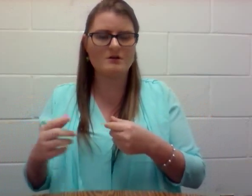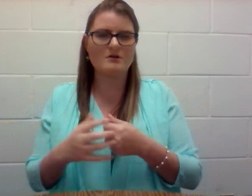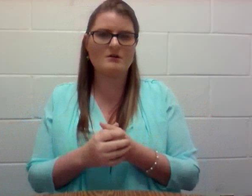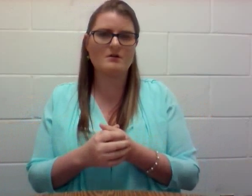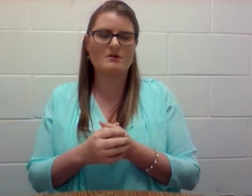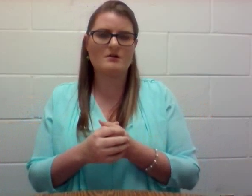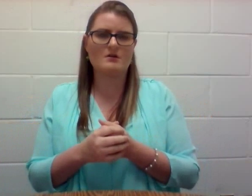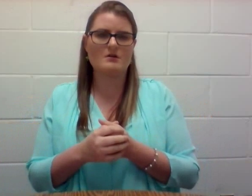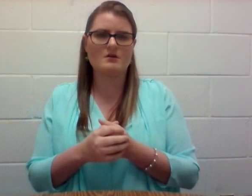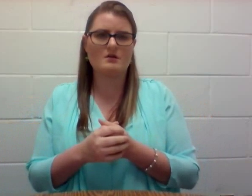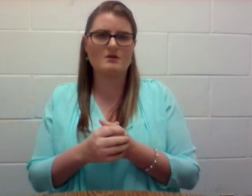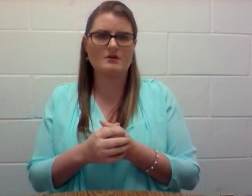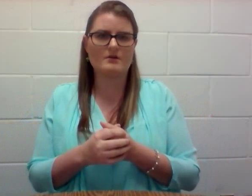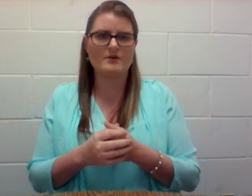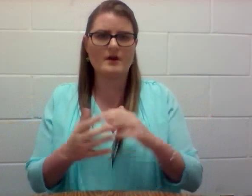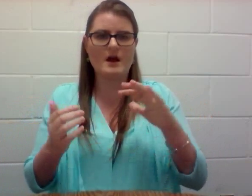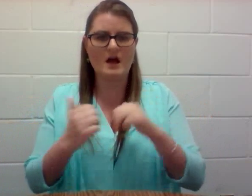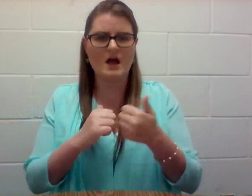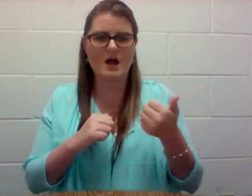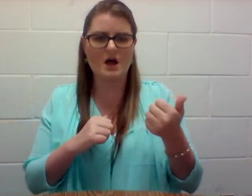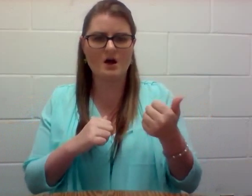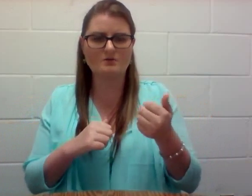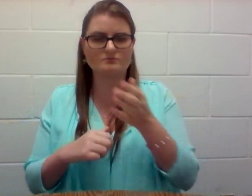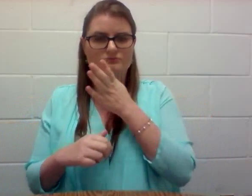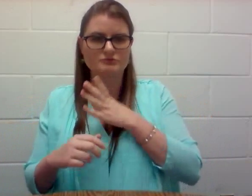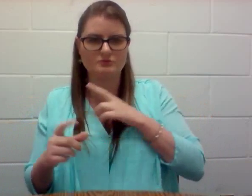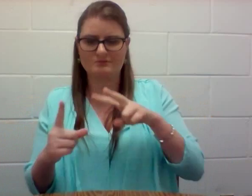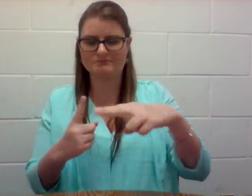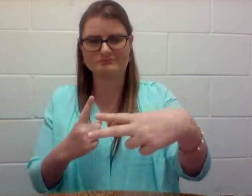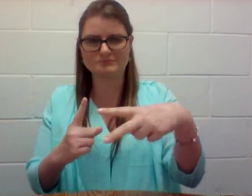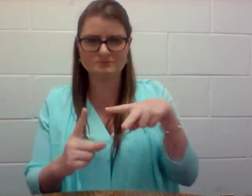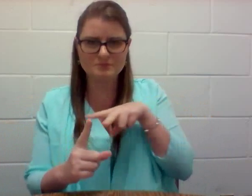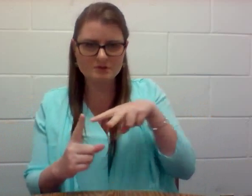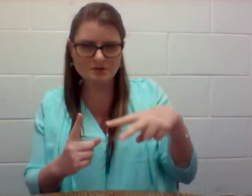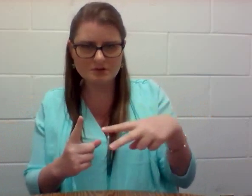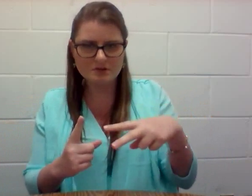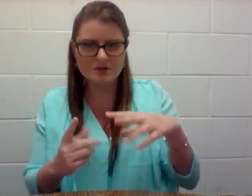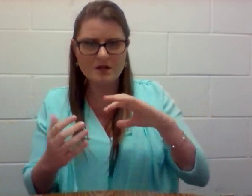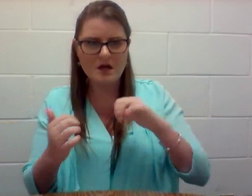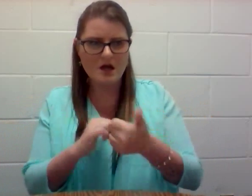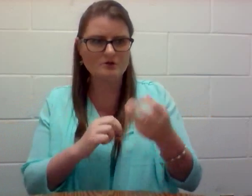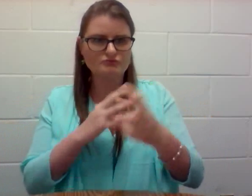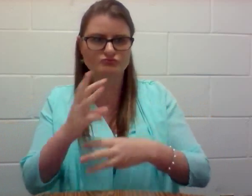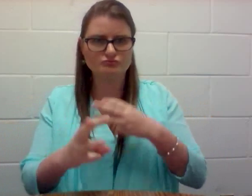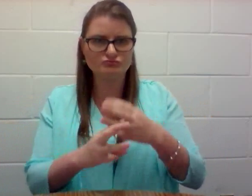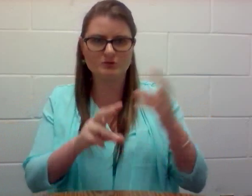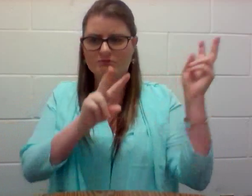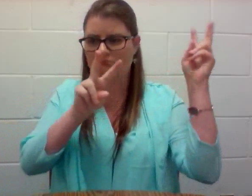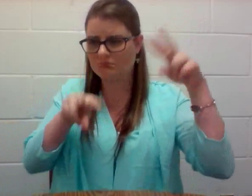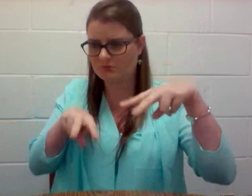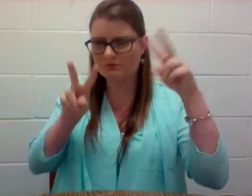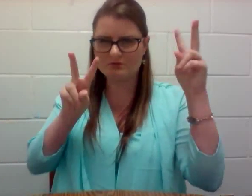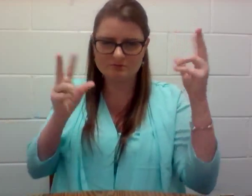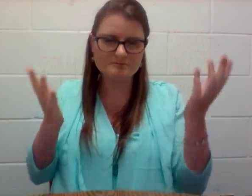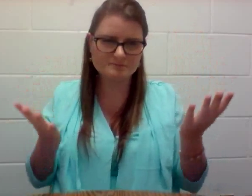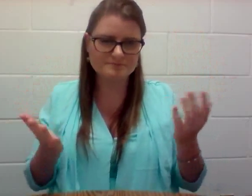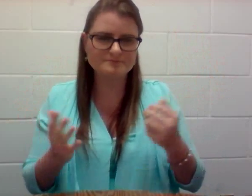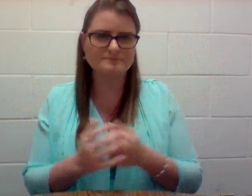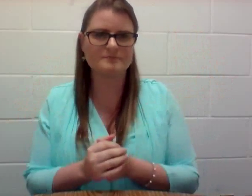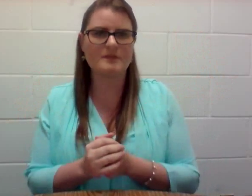sense of womanhood. And I know that the world we live in has gone completely the other way on these things. So I know